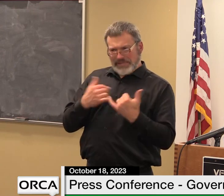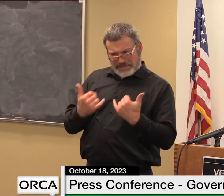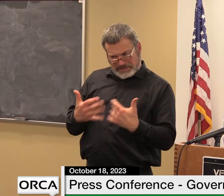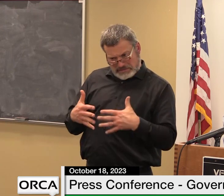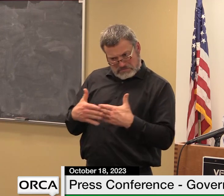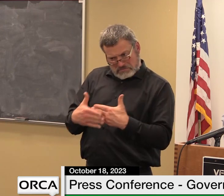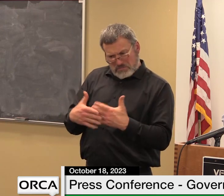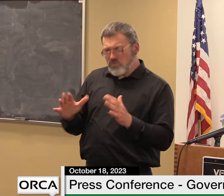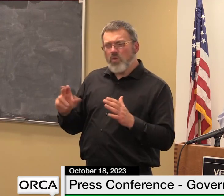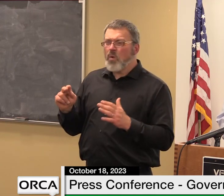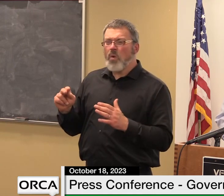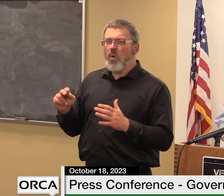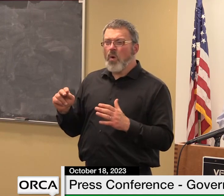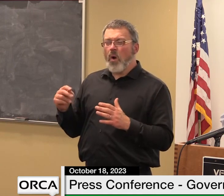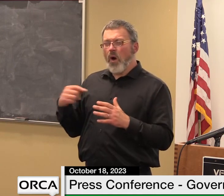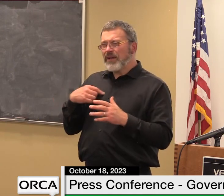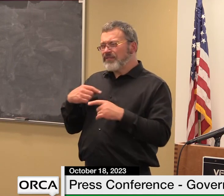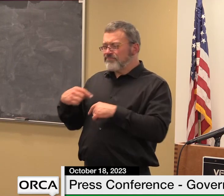ongoing.